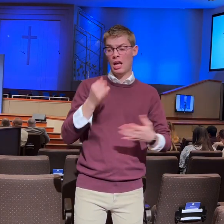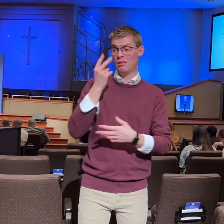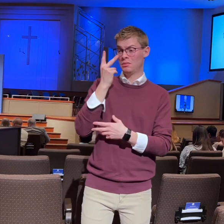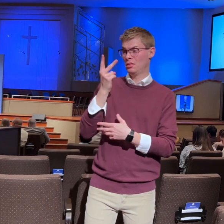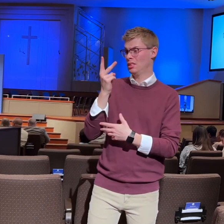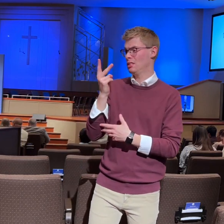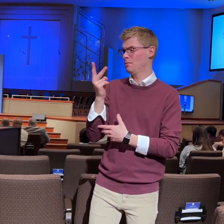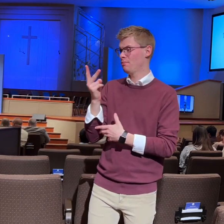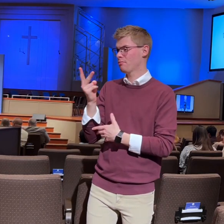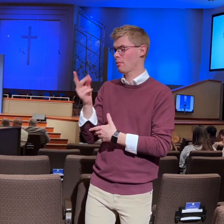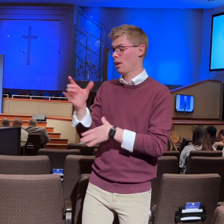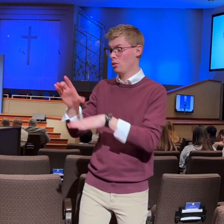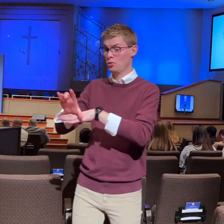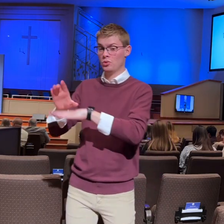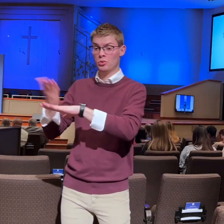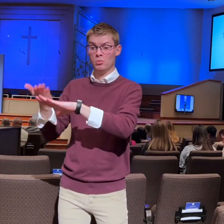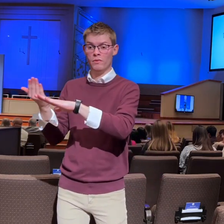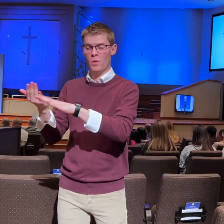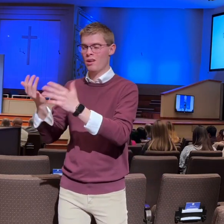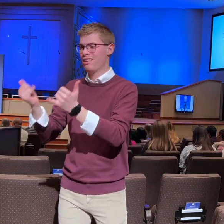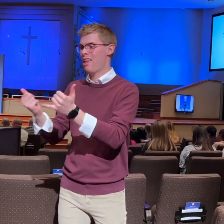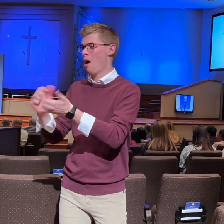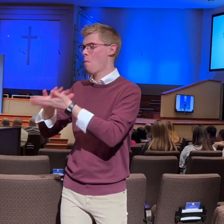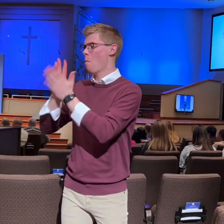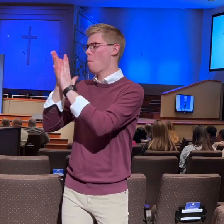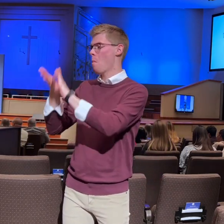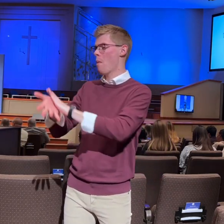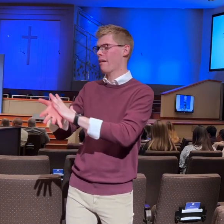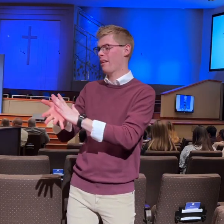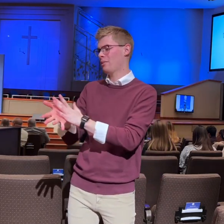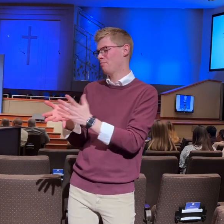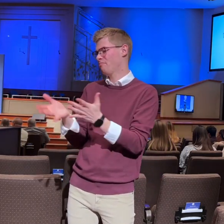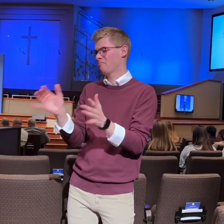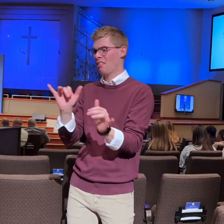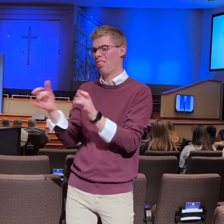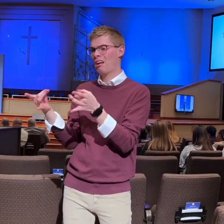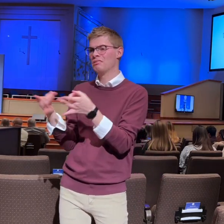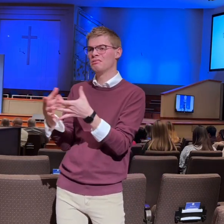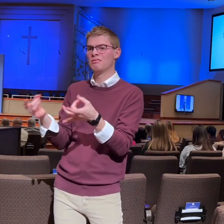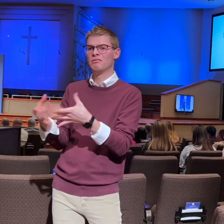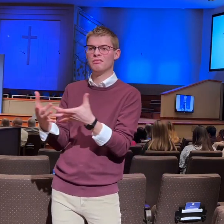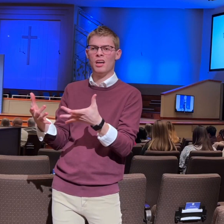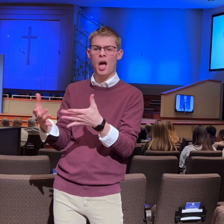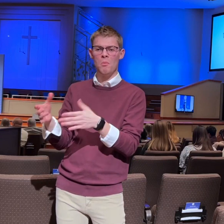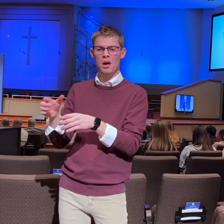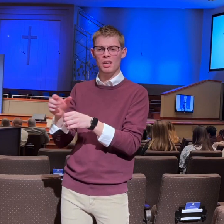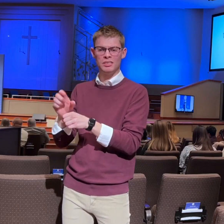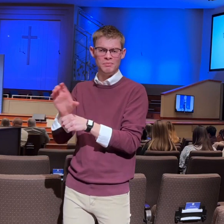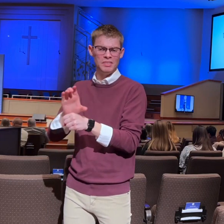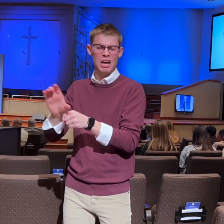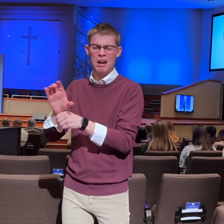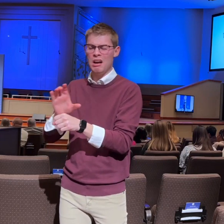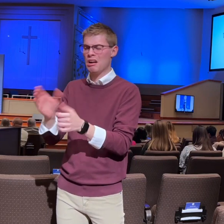churches that are bed and breakfasts. I've seen churches that are all kinds of things except a church.